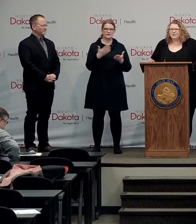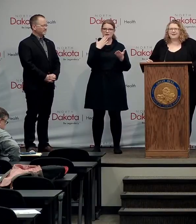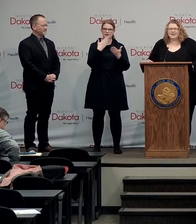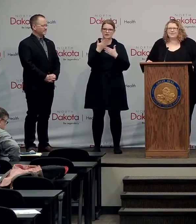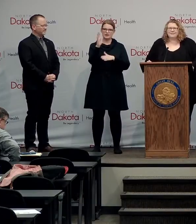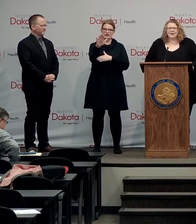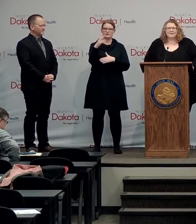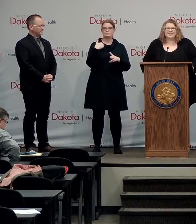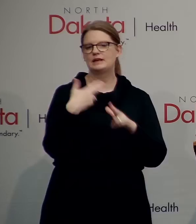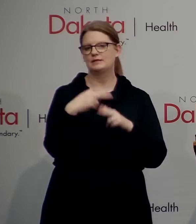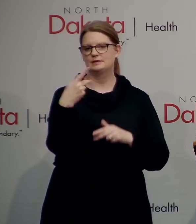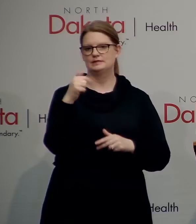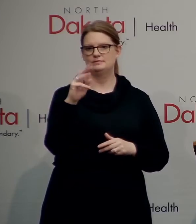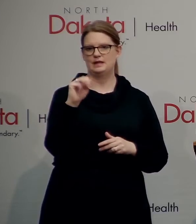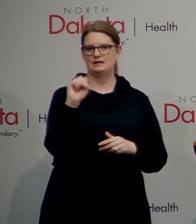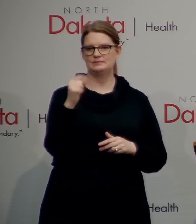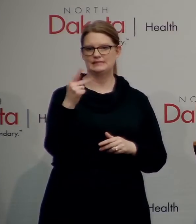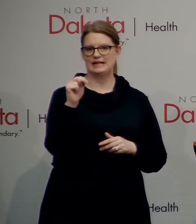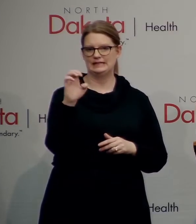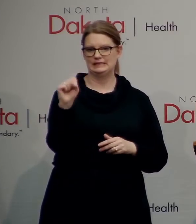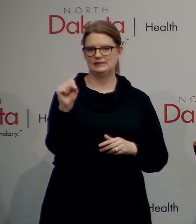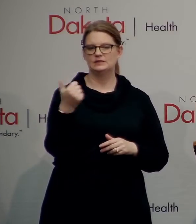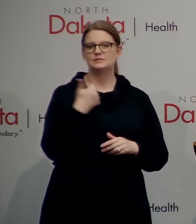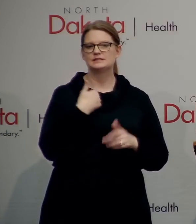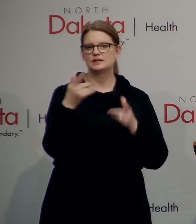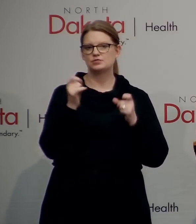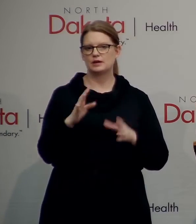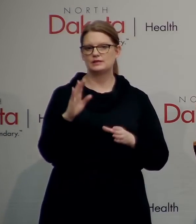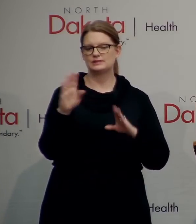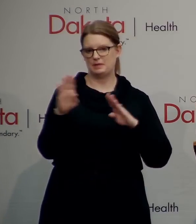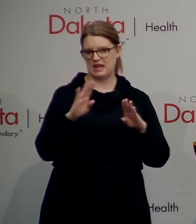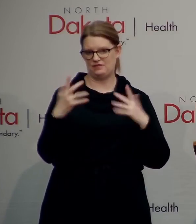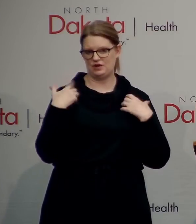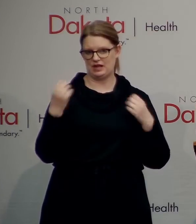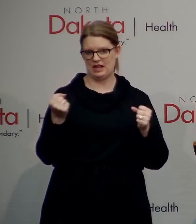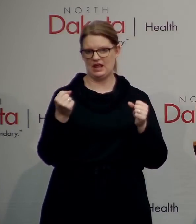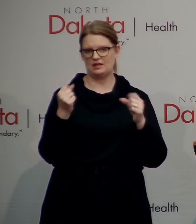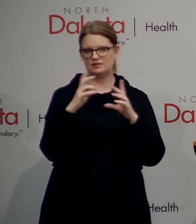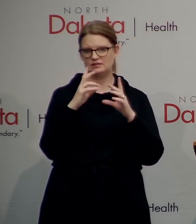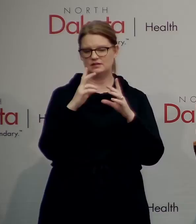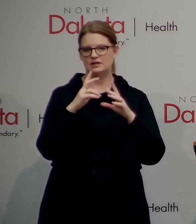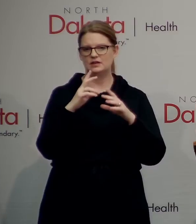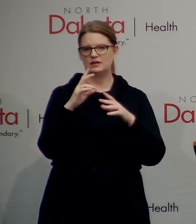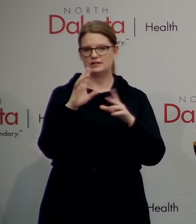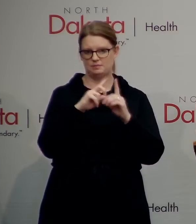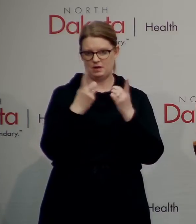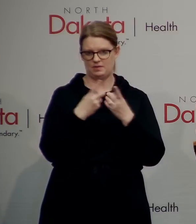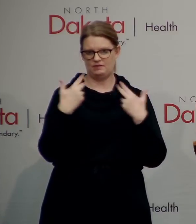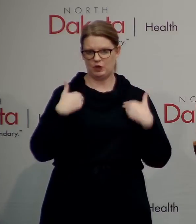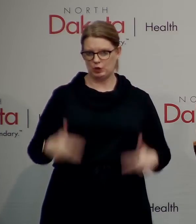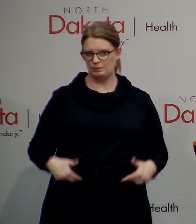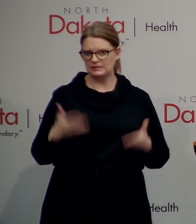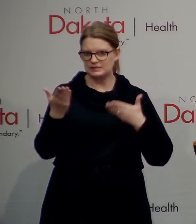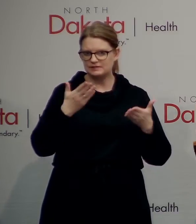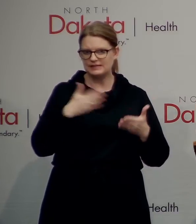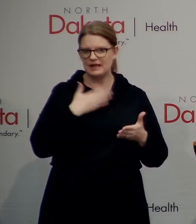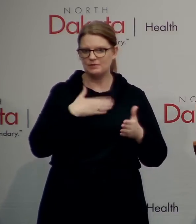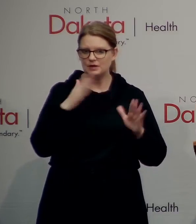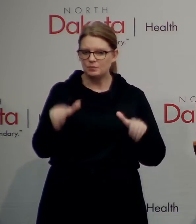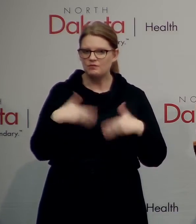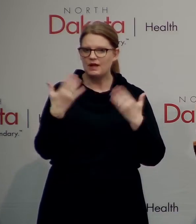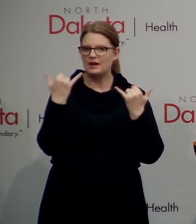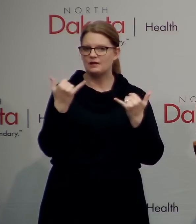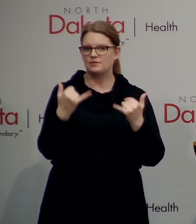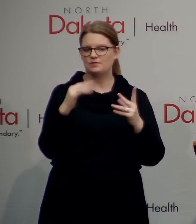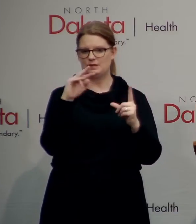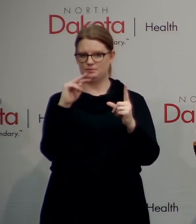Good afternoon. My name is Pam Sagness, and I'm the Director of the Behavioral Health Division with the Department of Human Services, and I'm happy to be here today to provide an update